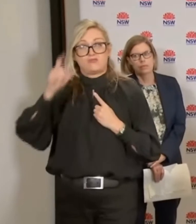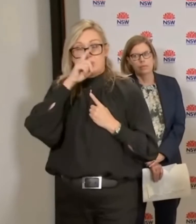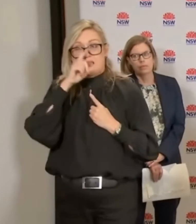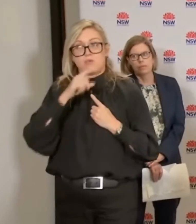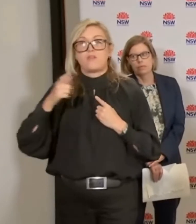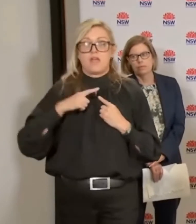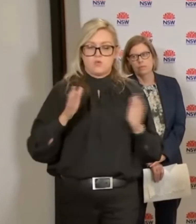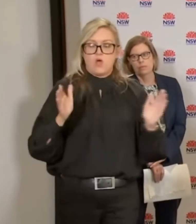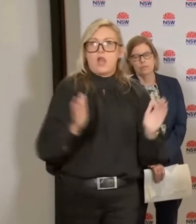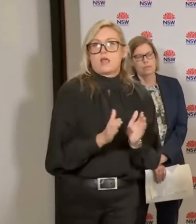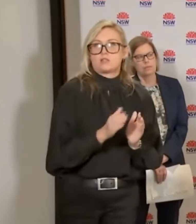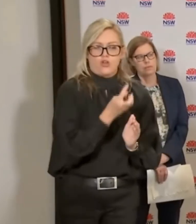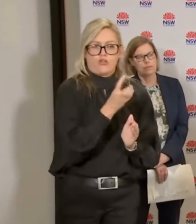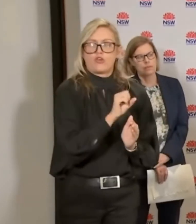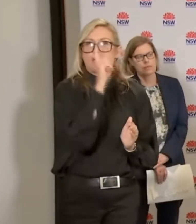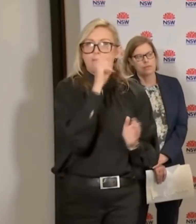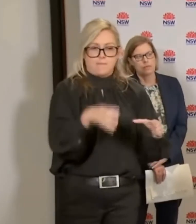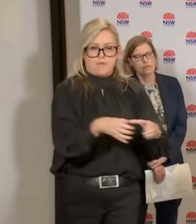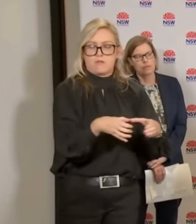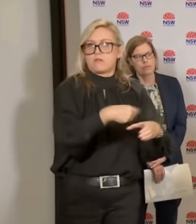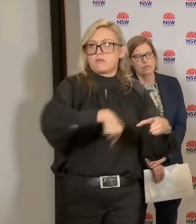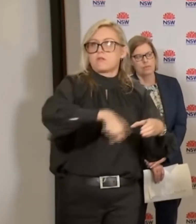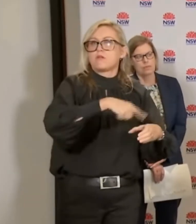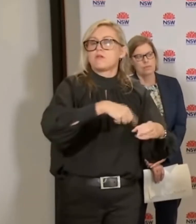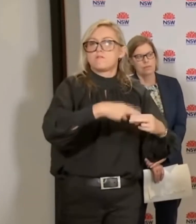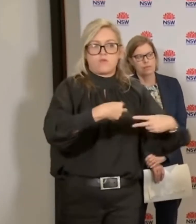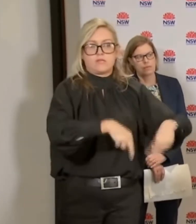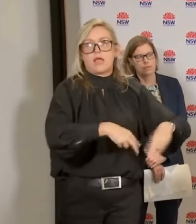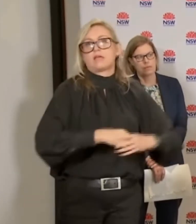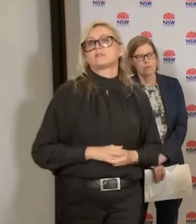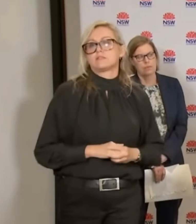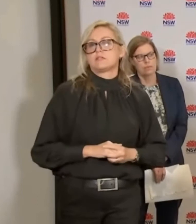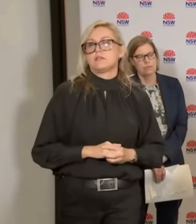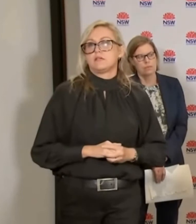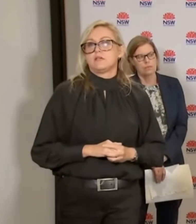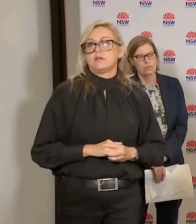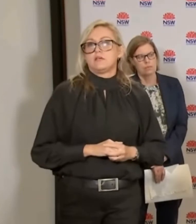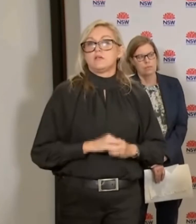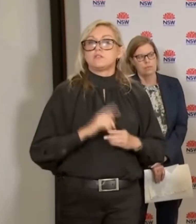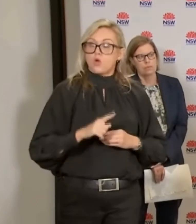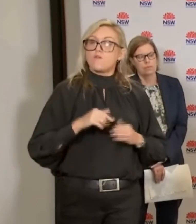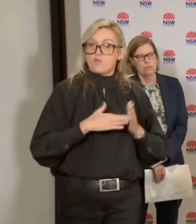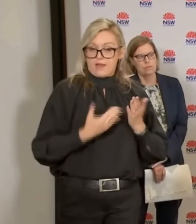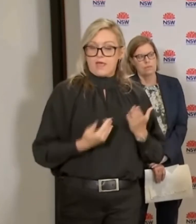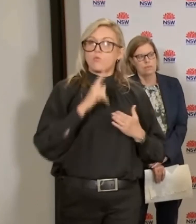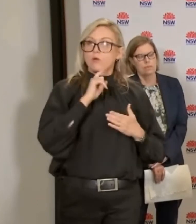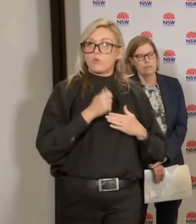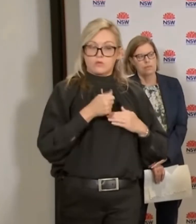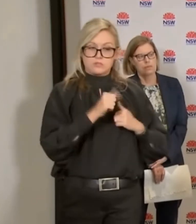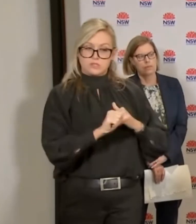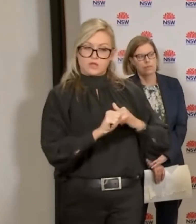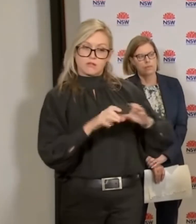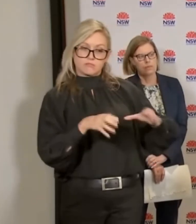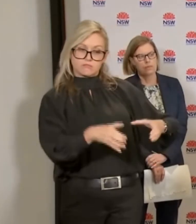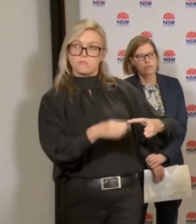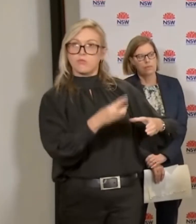system, which is still a risk to us, at least in the next 3 weeks, we'll be able to say to people, we're keeping the cap in place to make sure that if there is a super